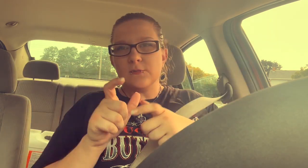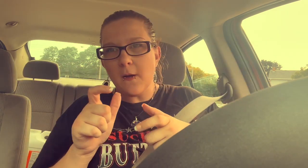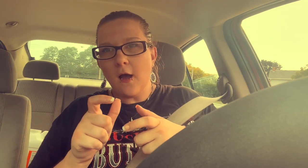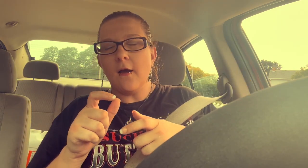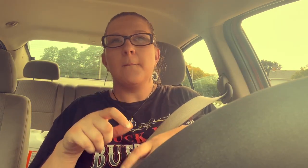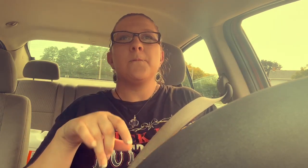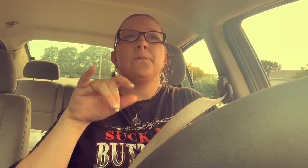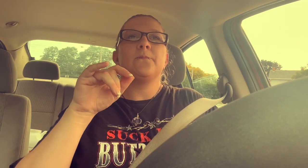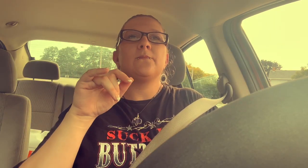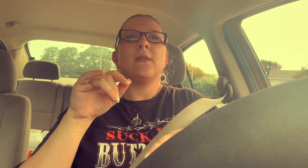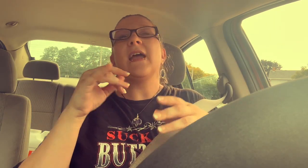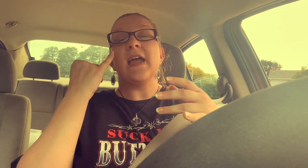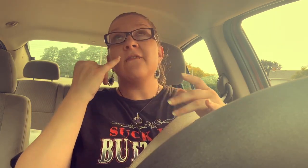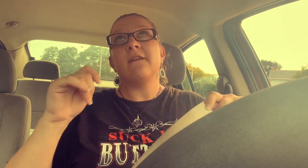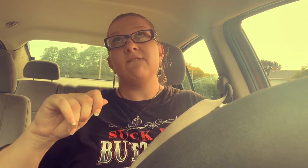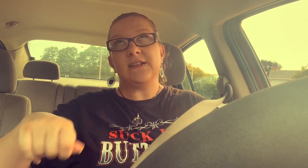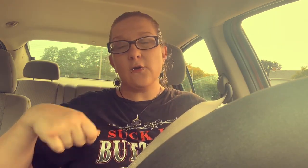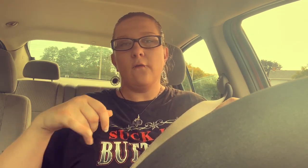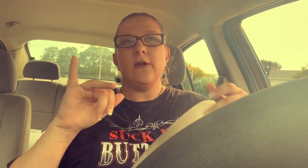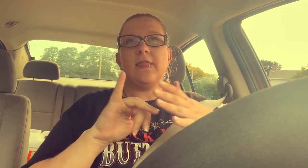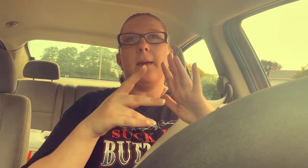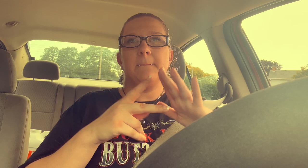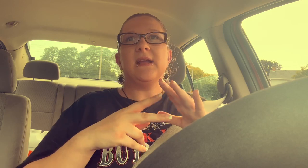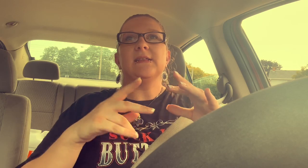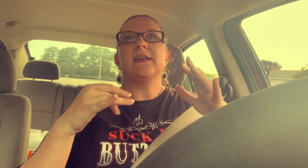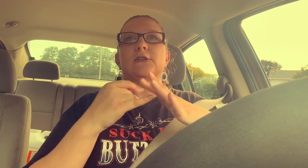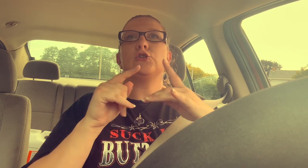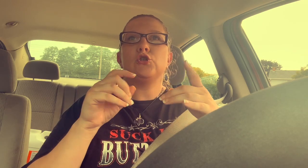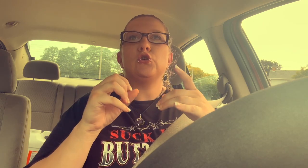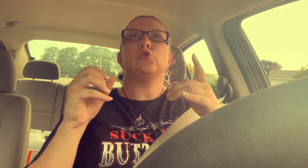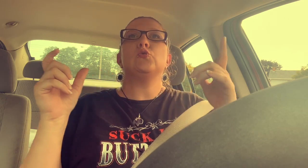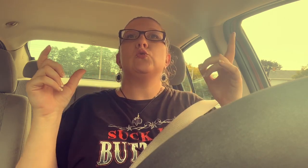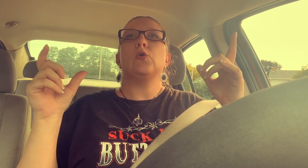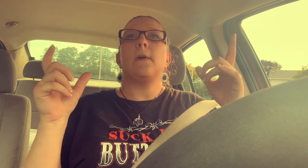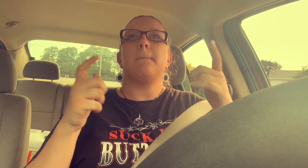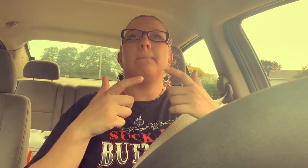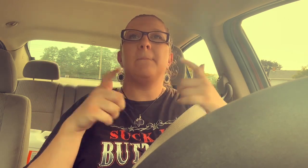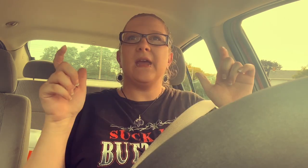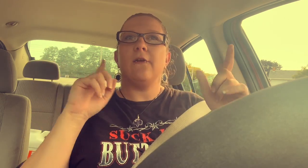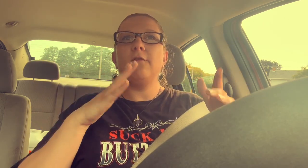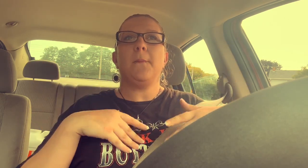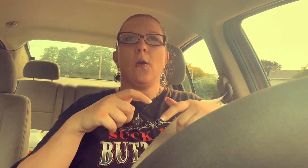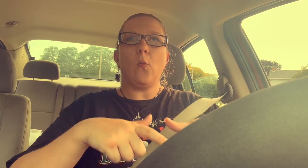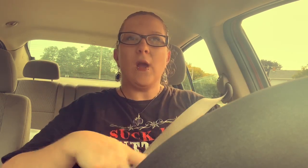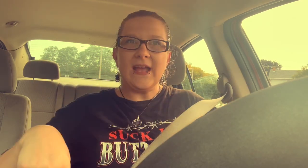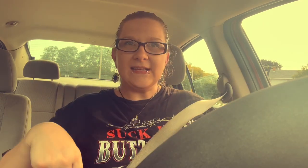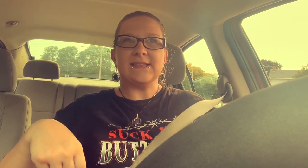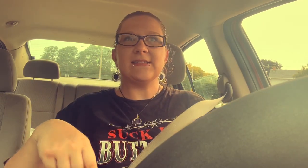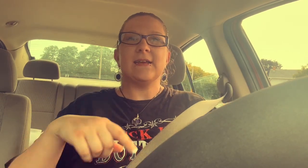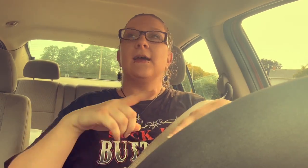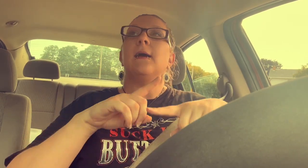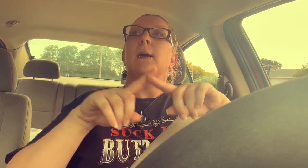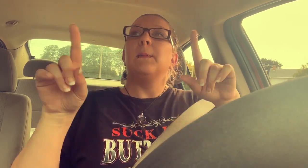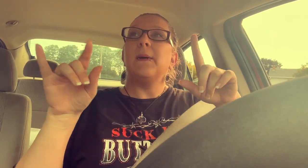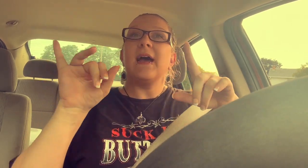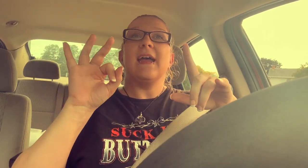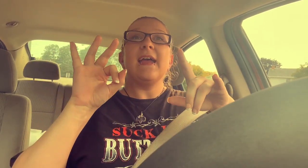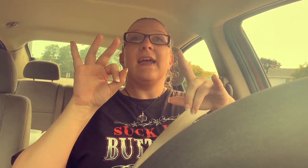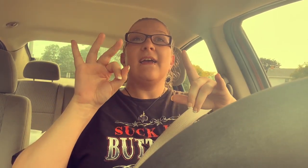small. If it fits over, that means it's too big for my waist. But if